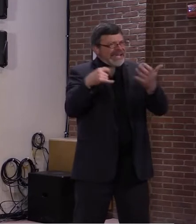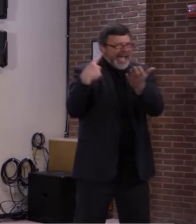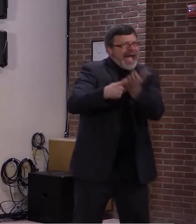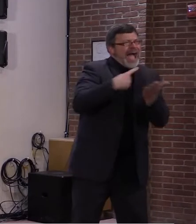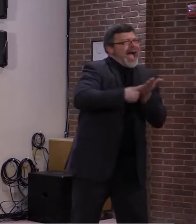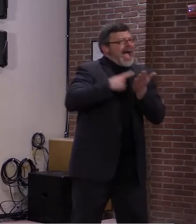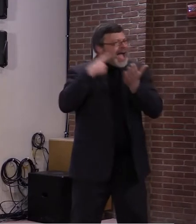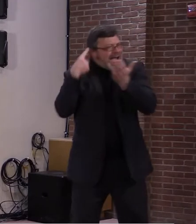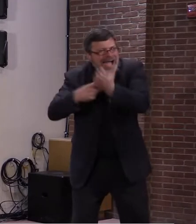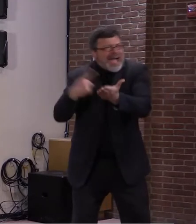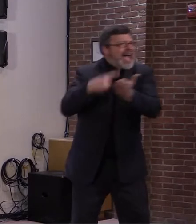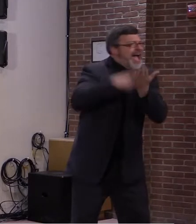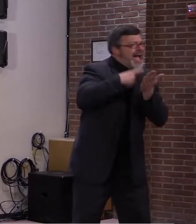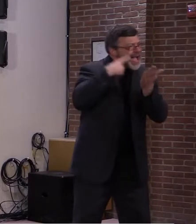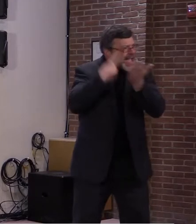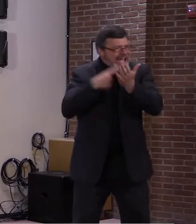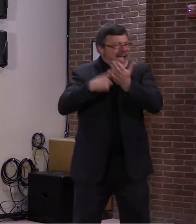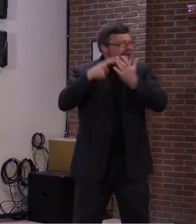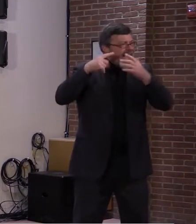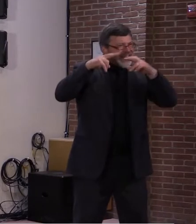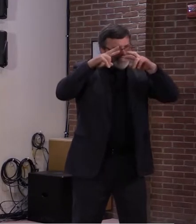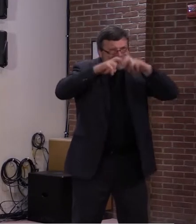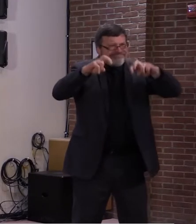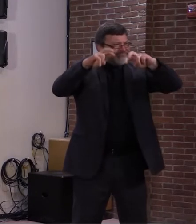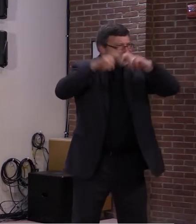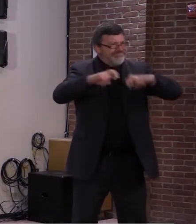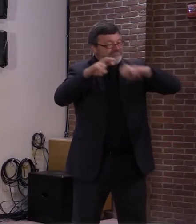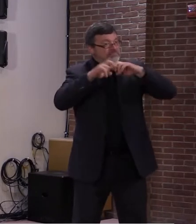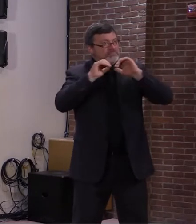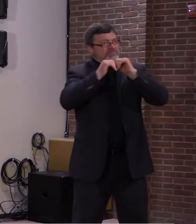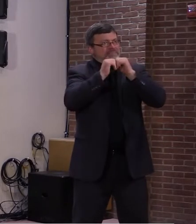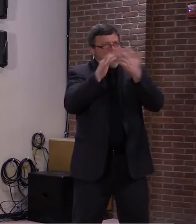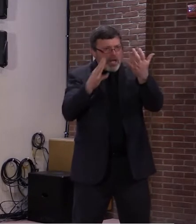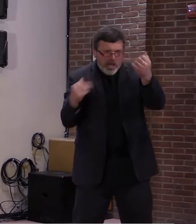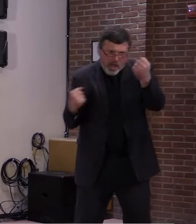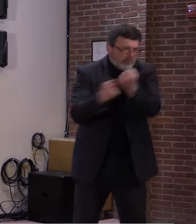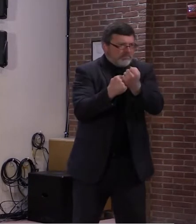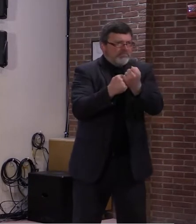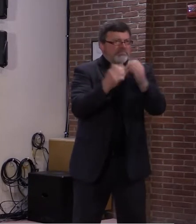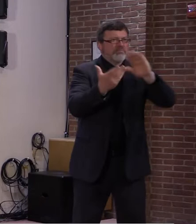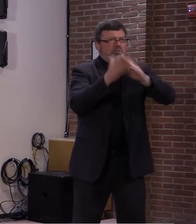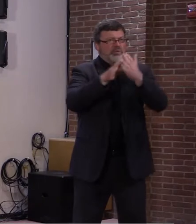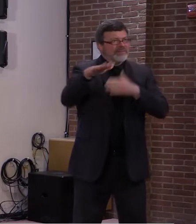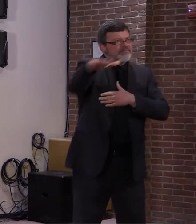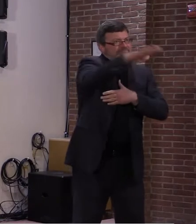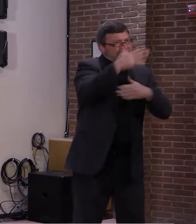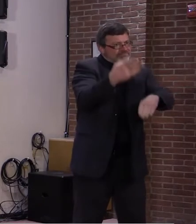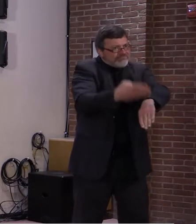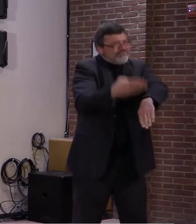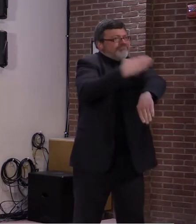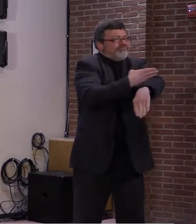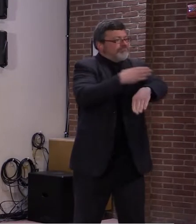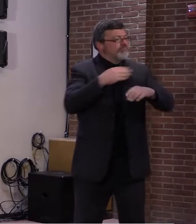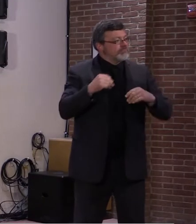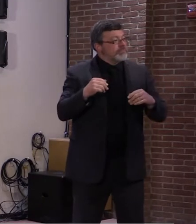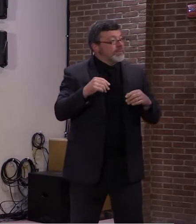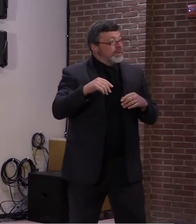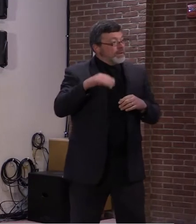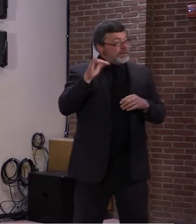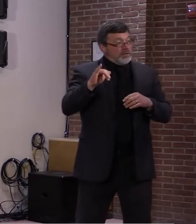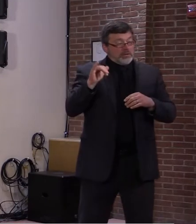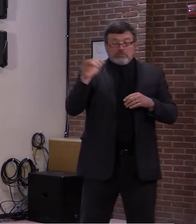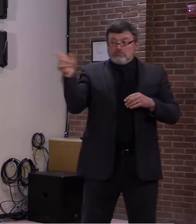support Vermonters and the communities as we recover from the pandemic. The administration and ACCD have worked